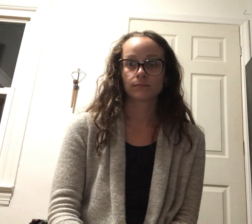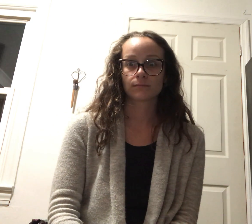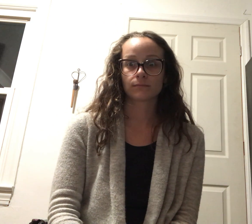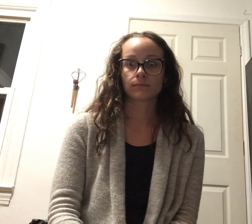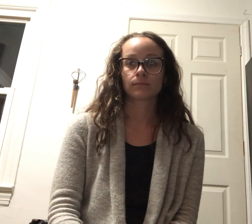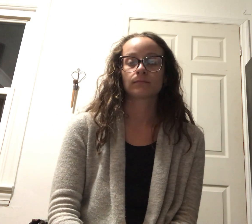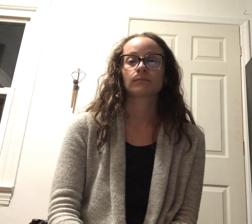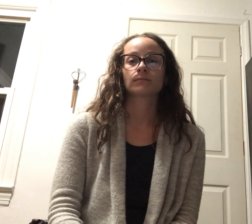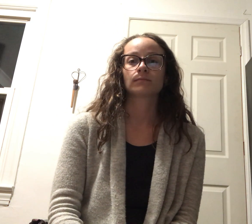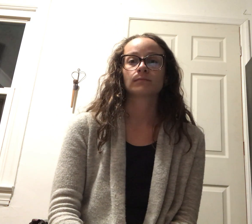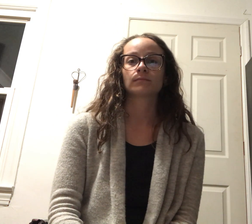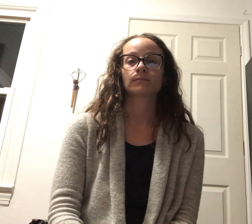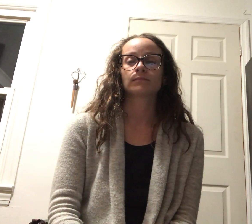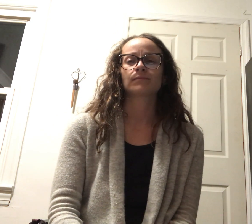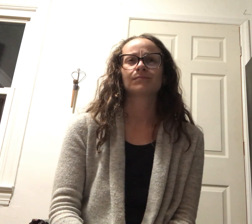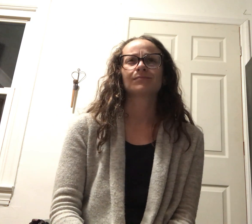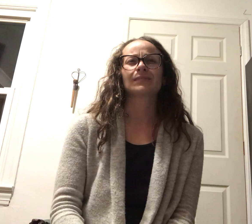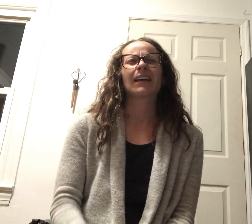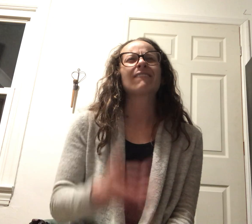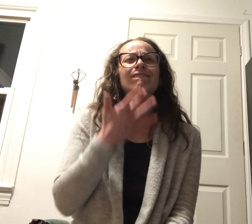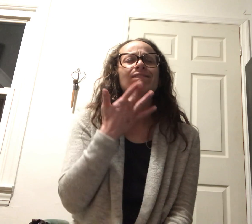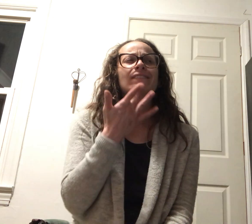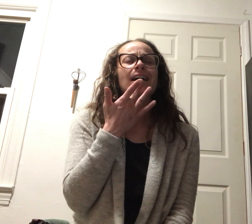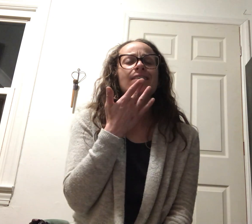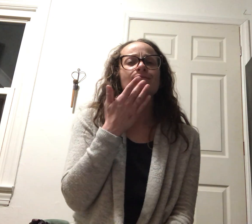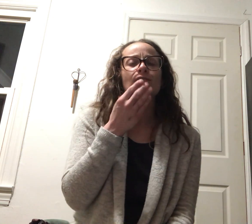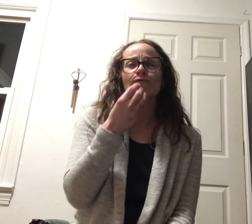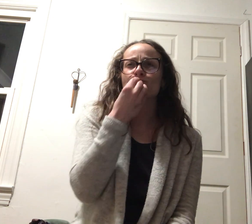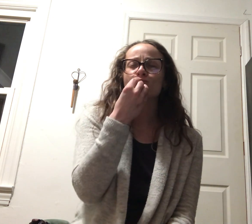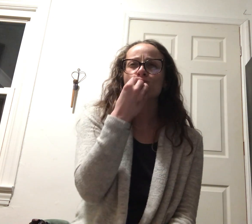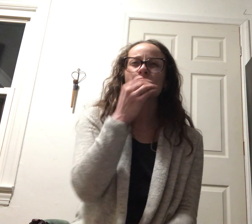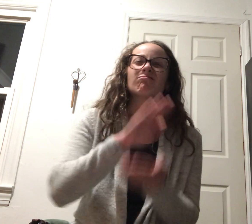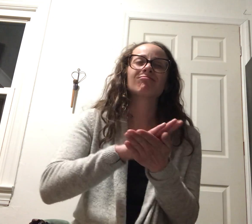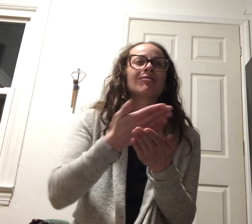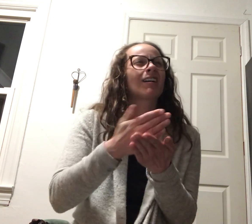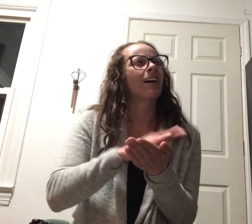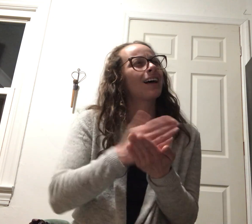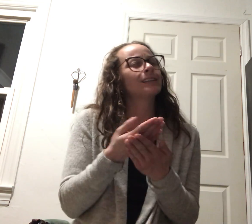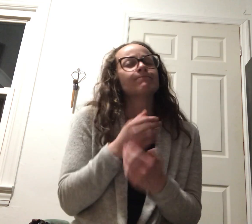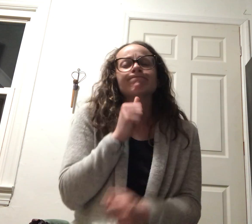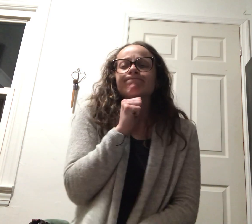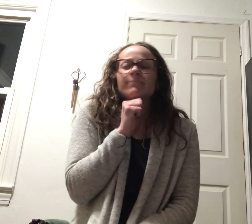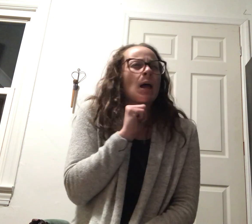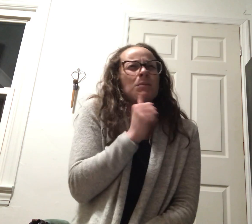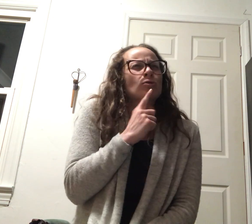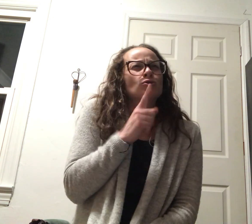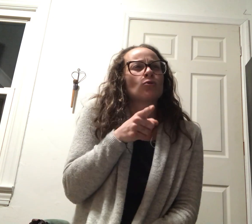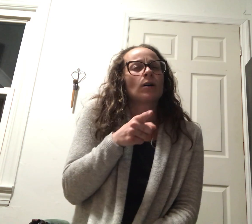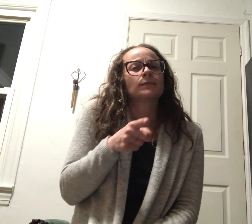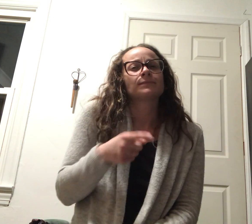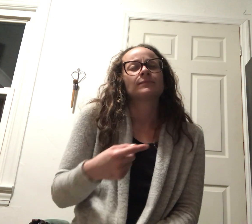Oh, that's a good question. I'm gonna have to think on that one for a second. Do you have a favorite thing to cook?